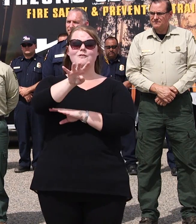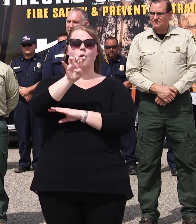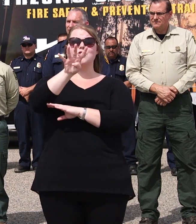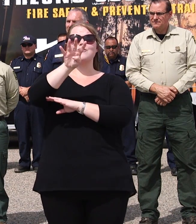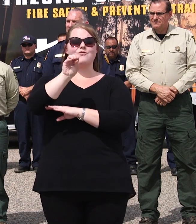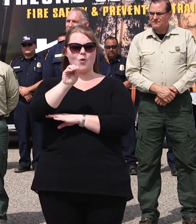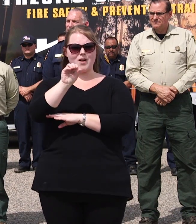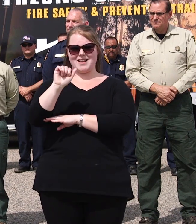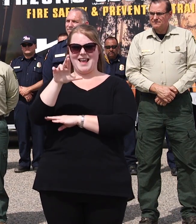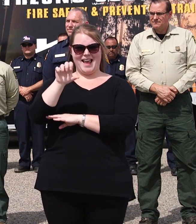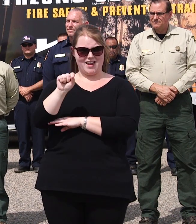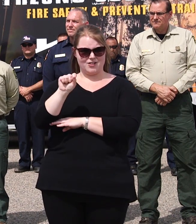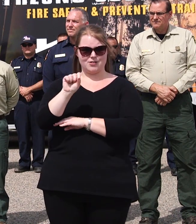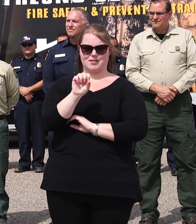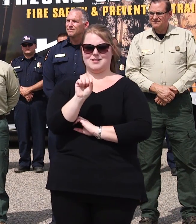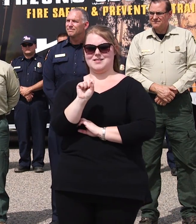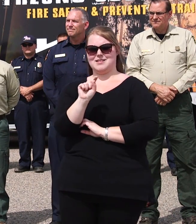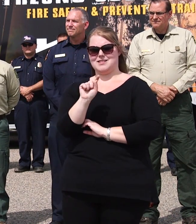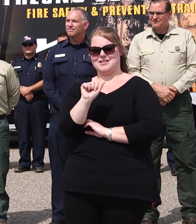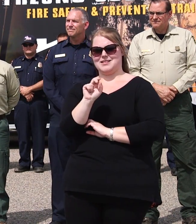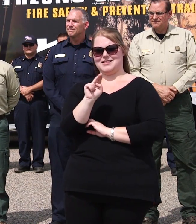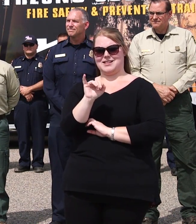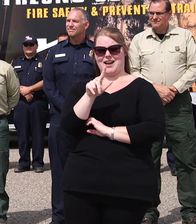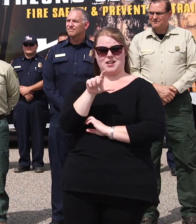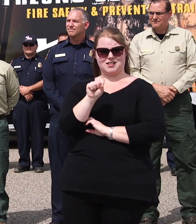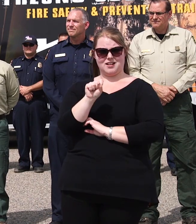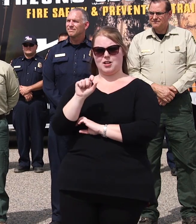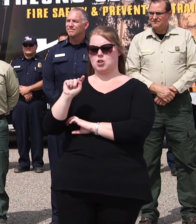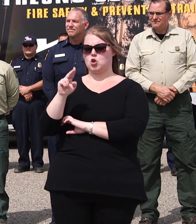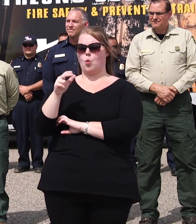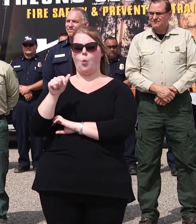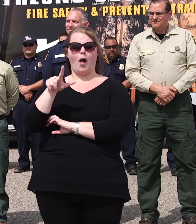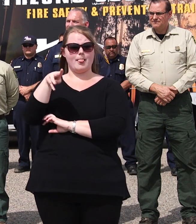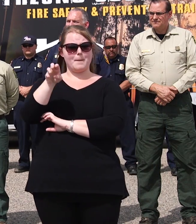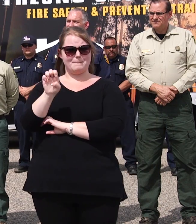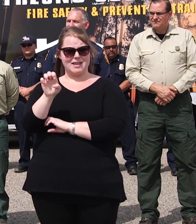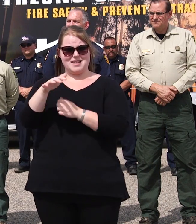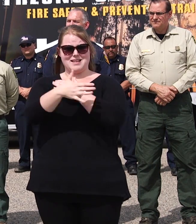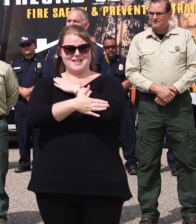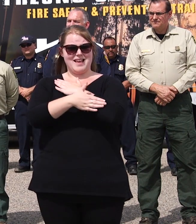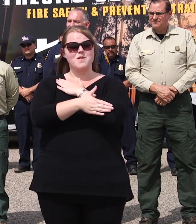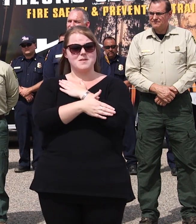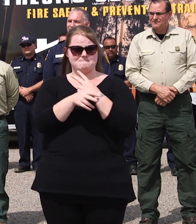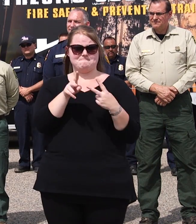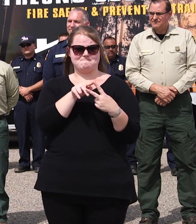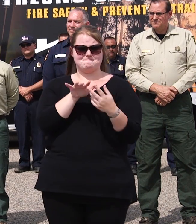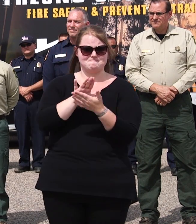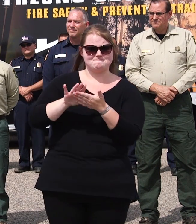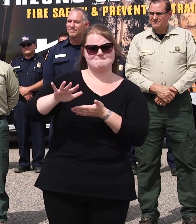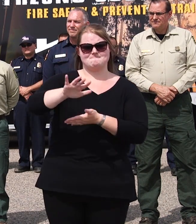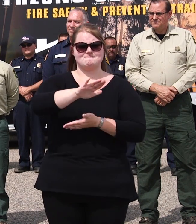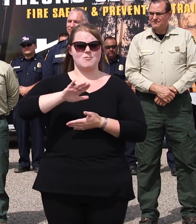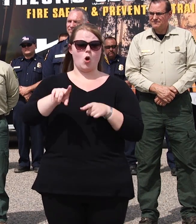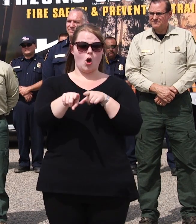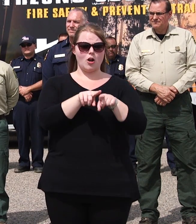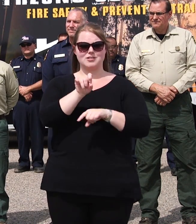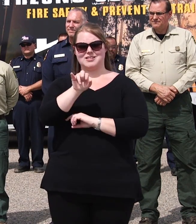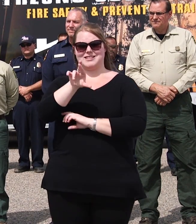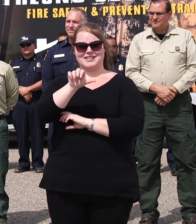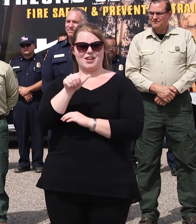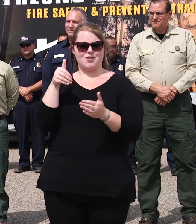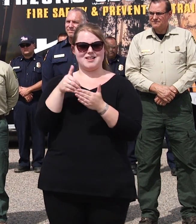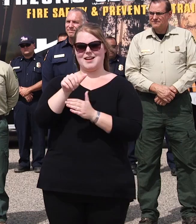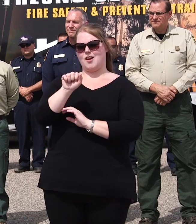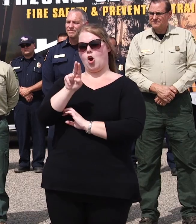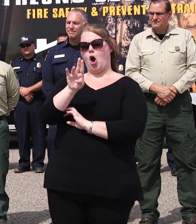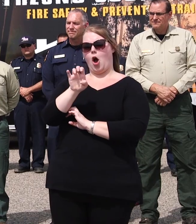last year in the Stanislaus and Tuolumne National Forest in Tuolumne County, in the Sierra National Forest right here near Auberry and